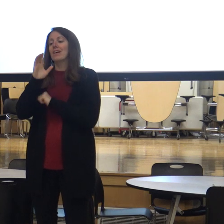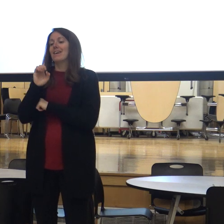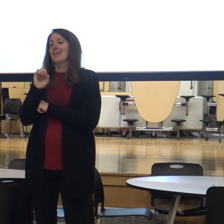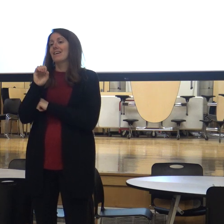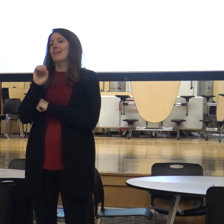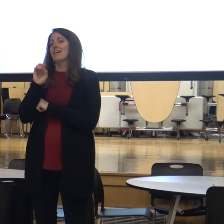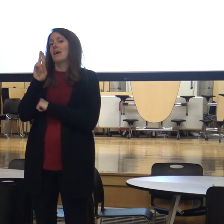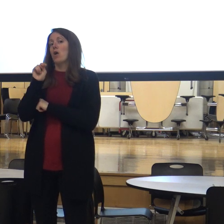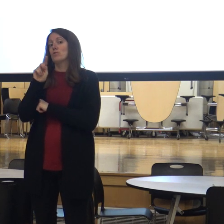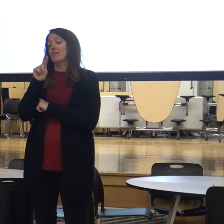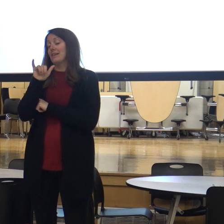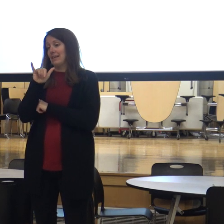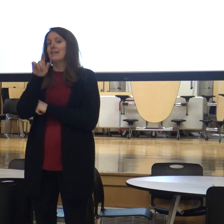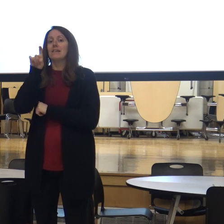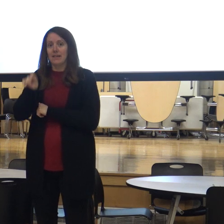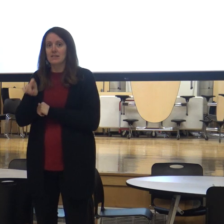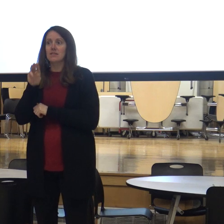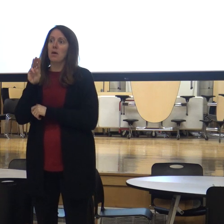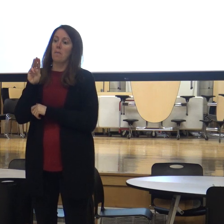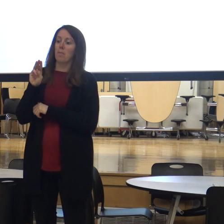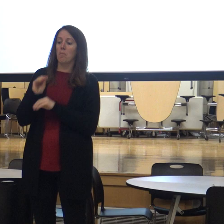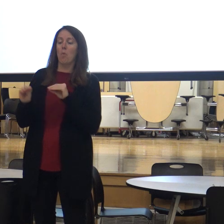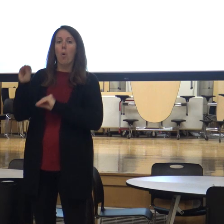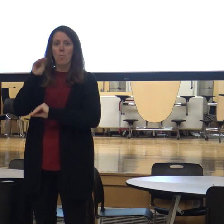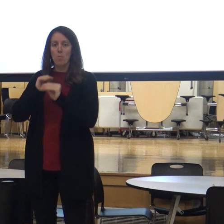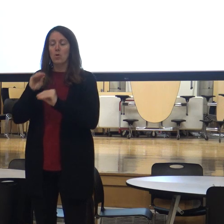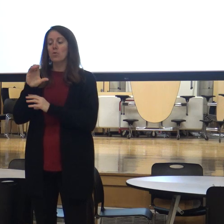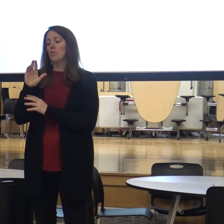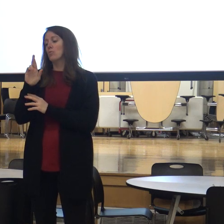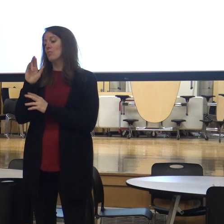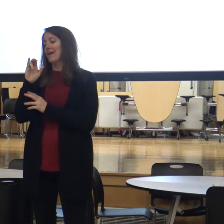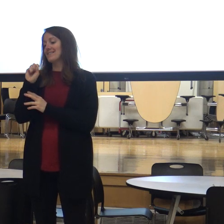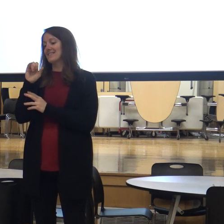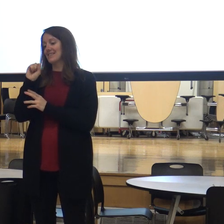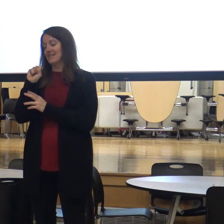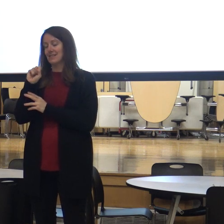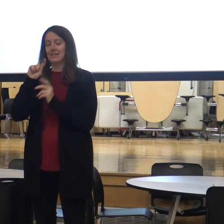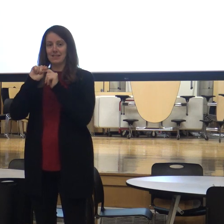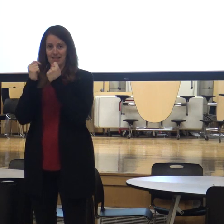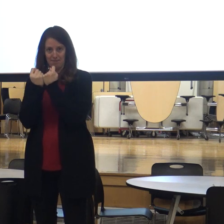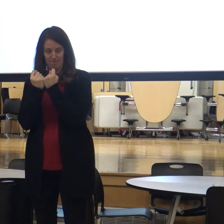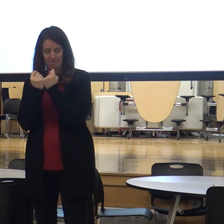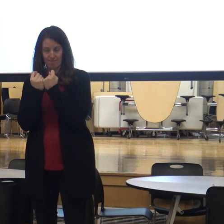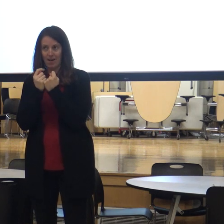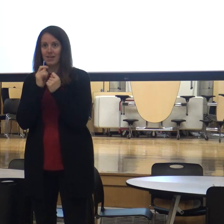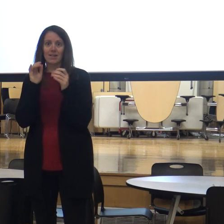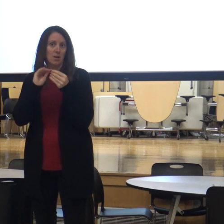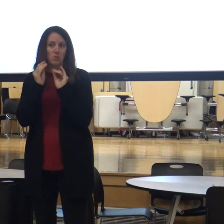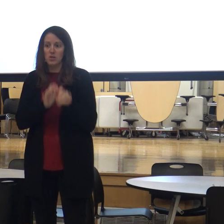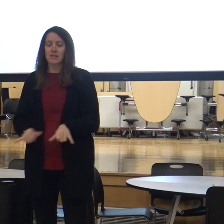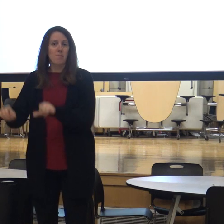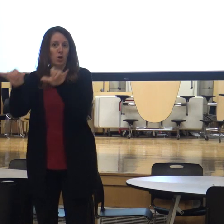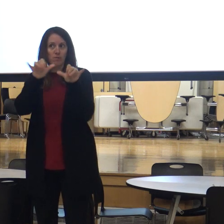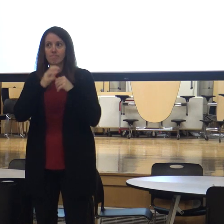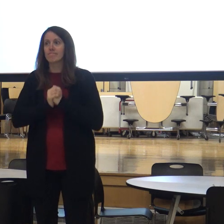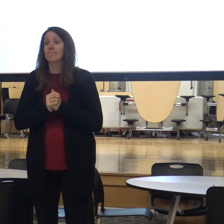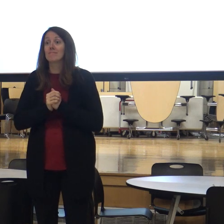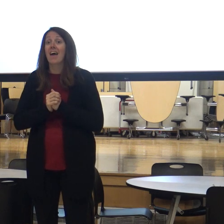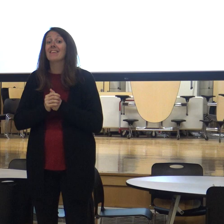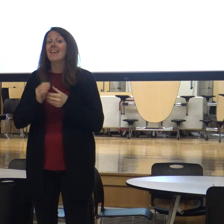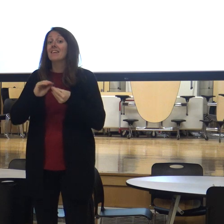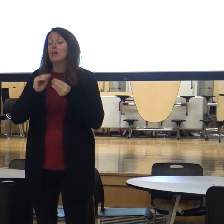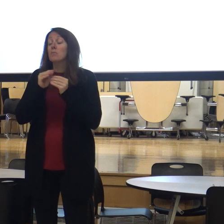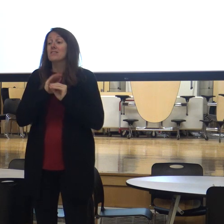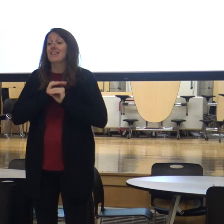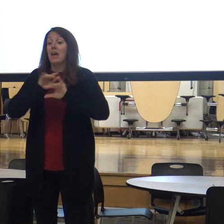very similar. And then some research came out nationwide. And the number of kids that were going to emergency